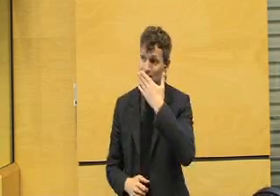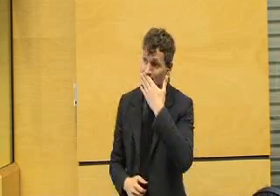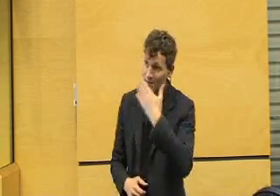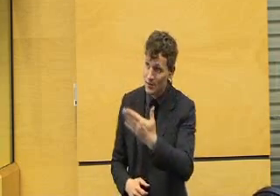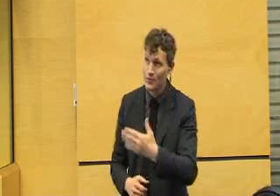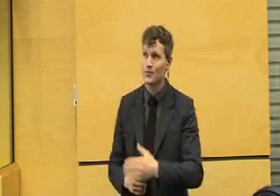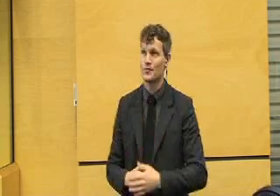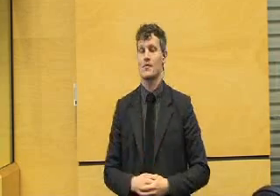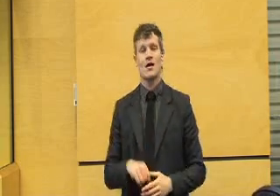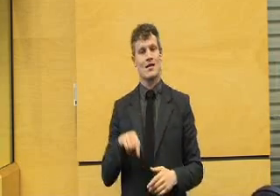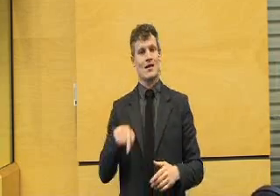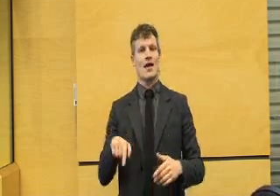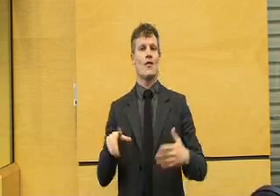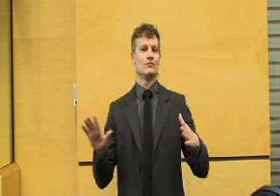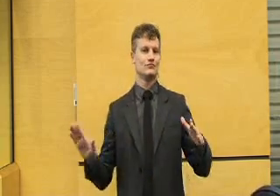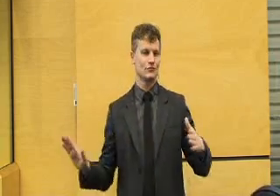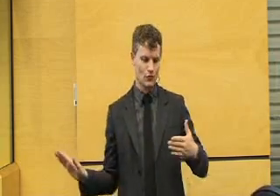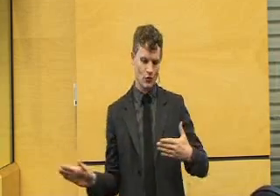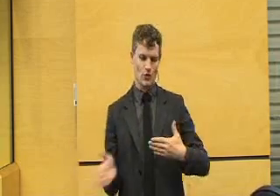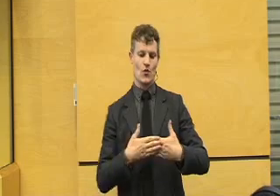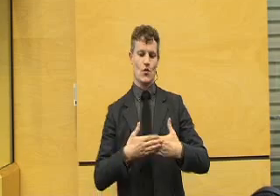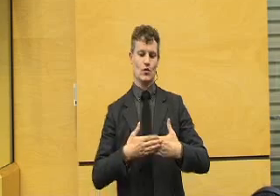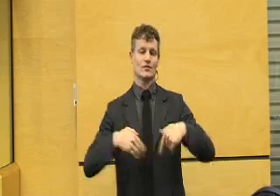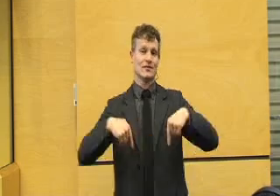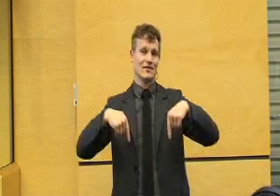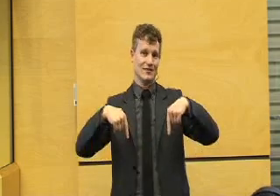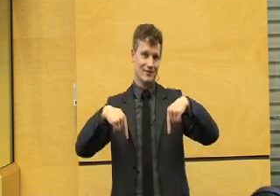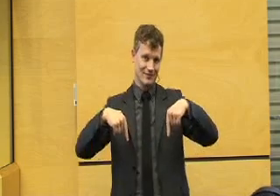That closes this